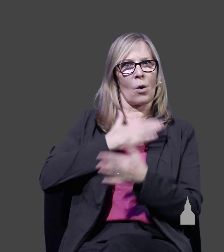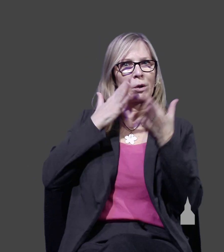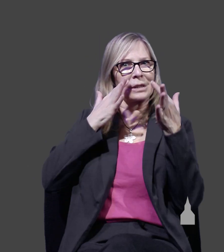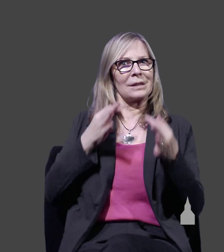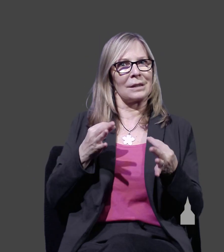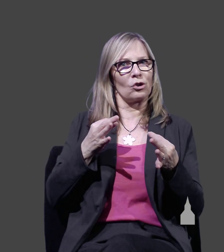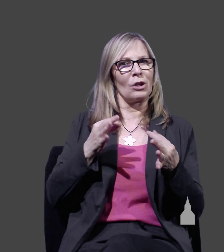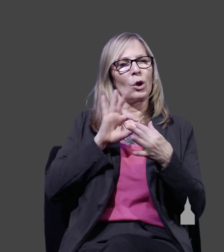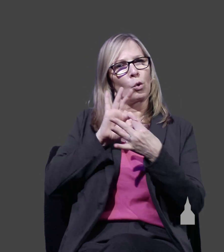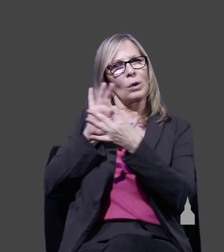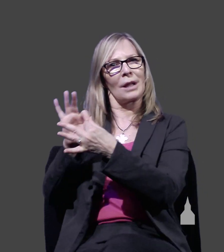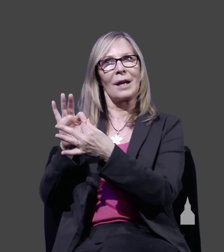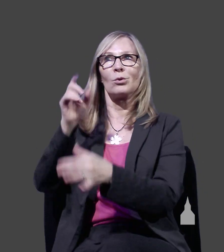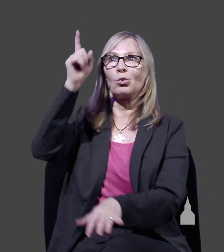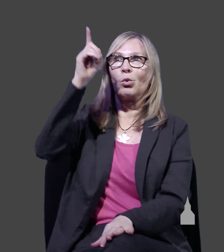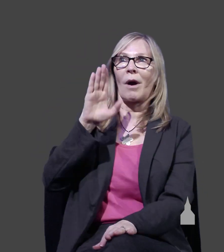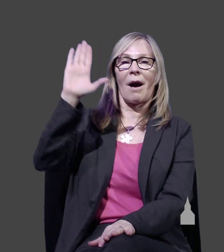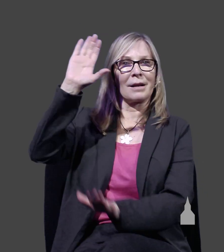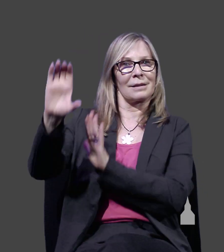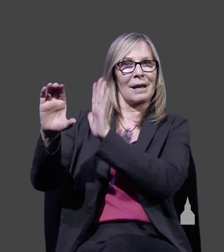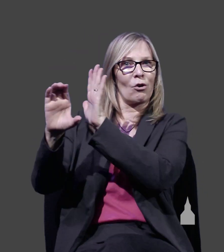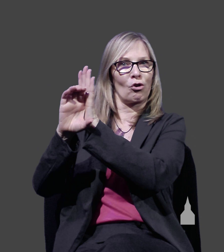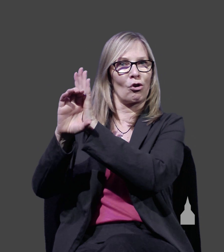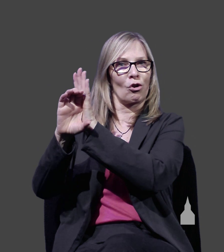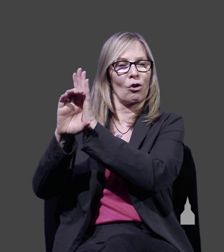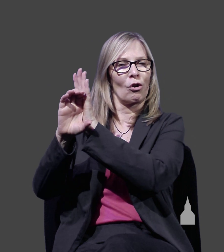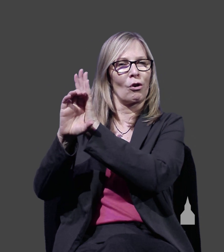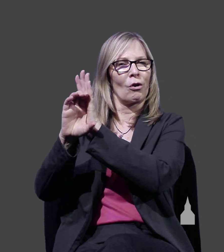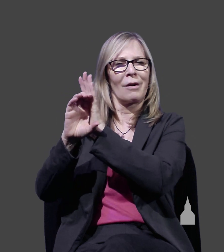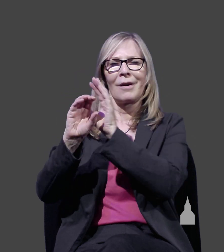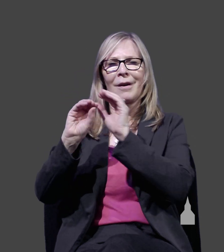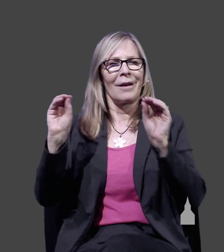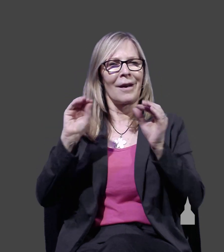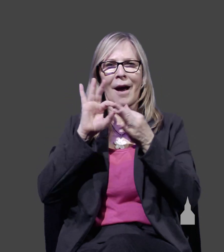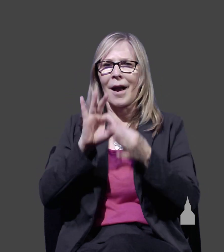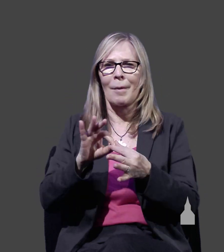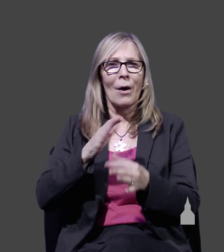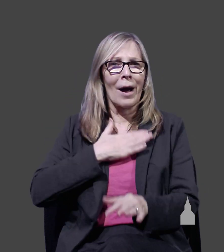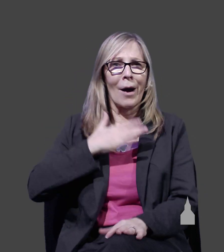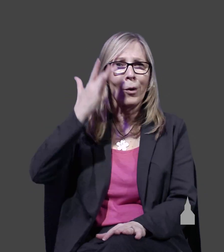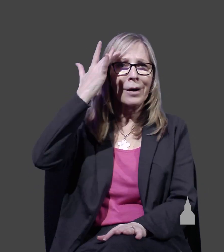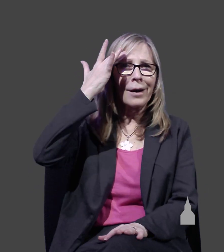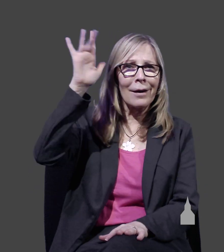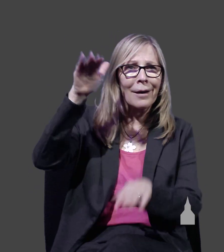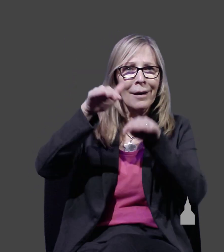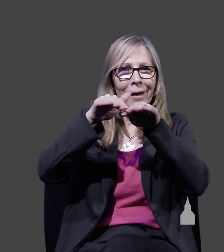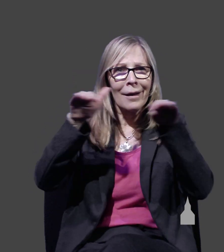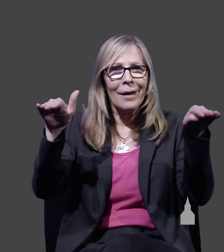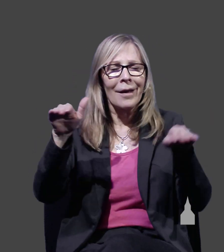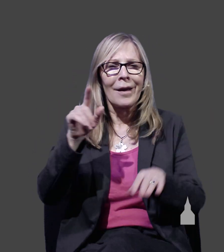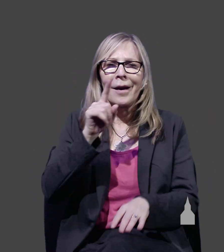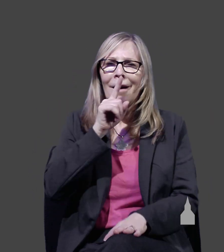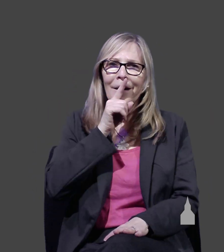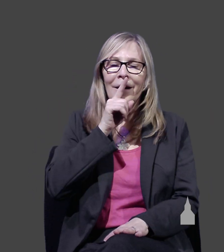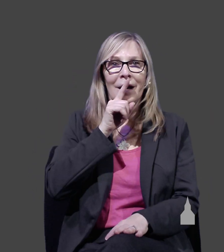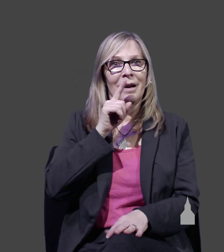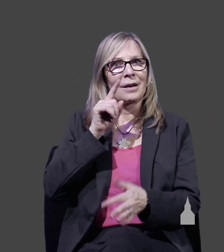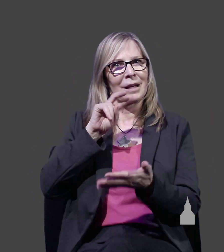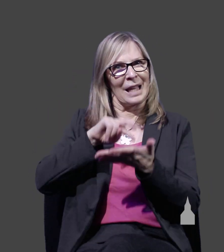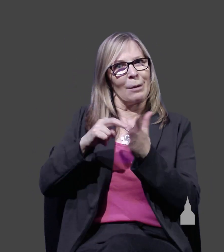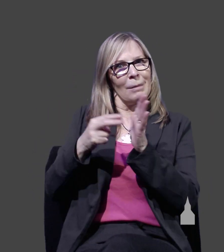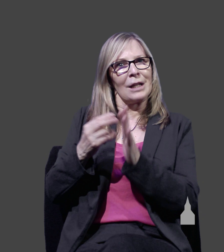character of God, not just how much we know or how smart we are. It comes from knowing God and